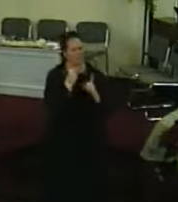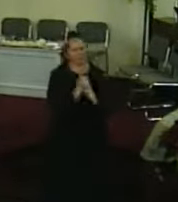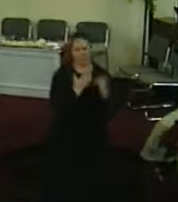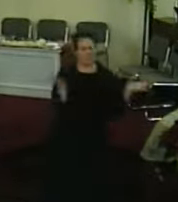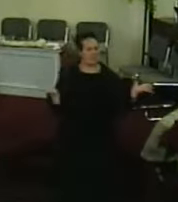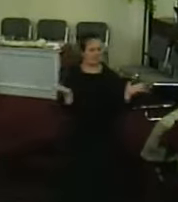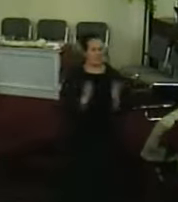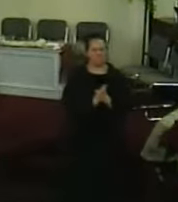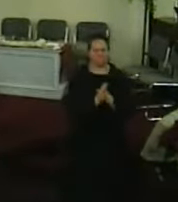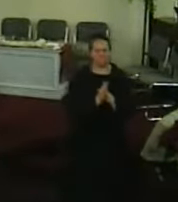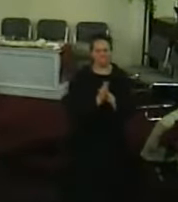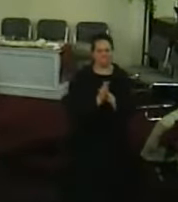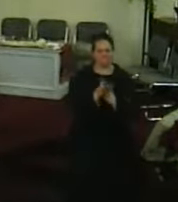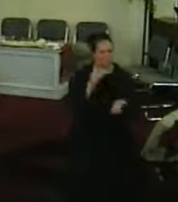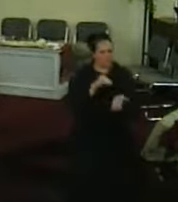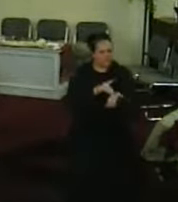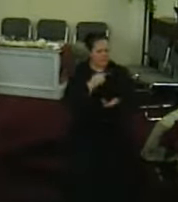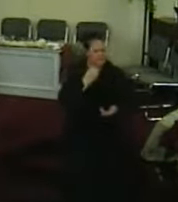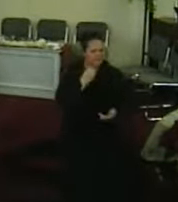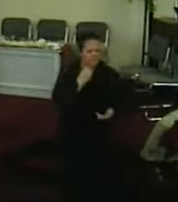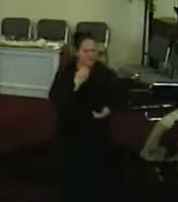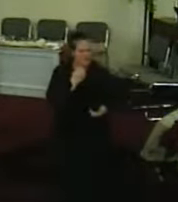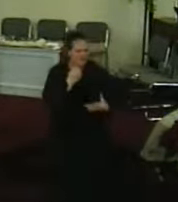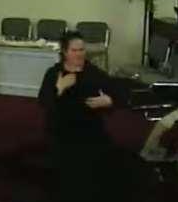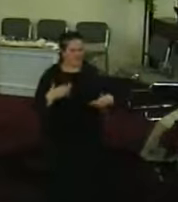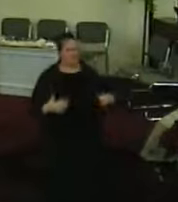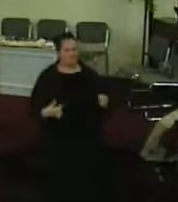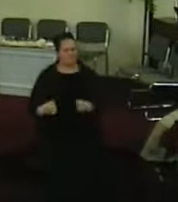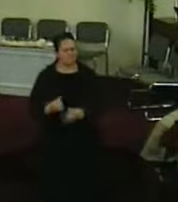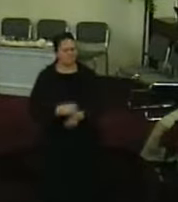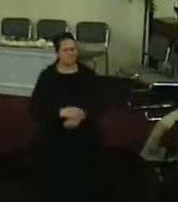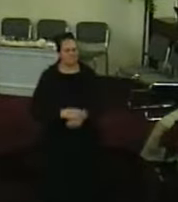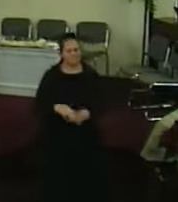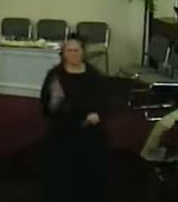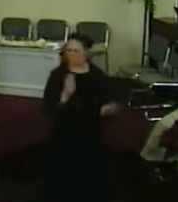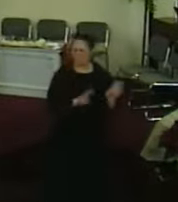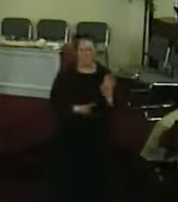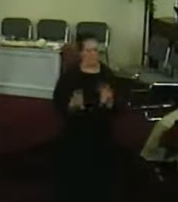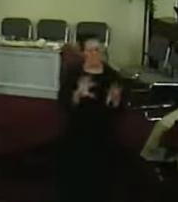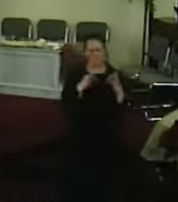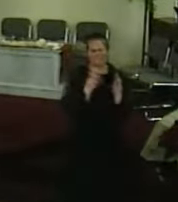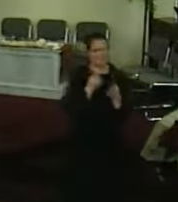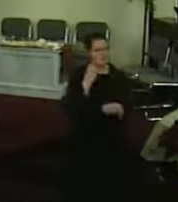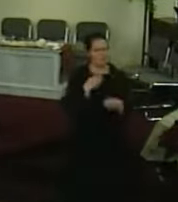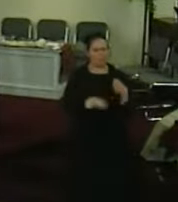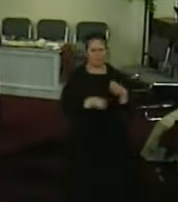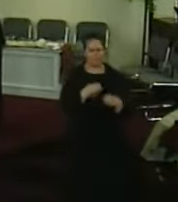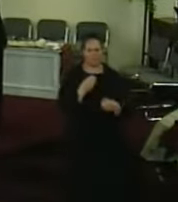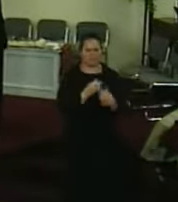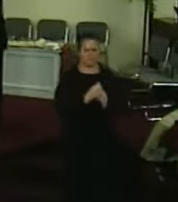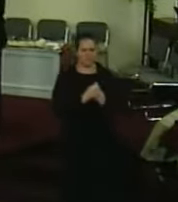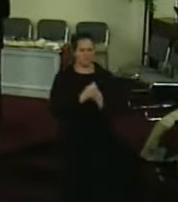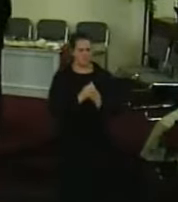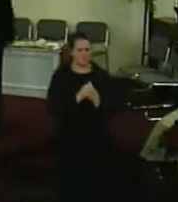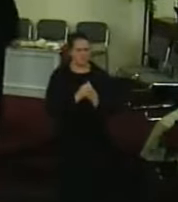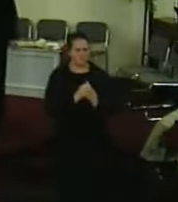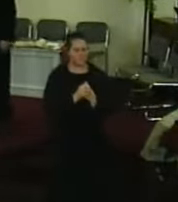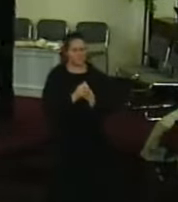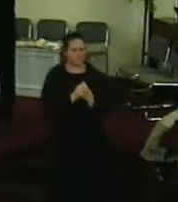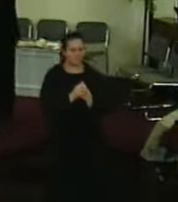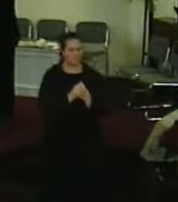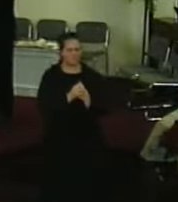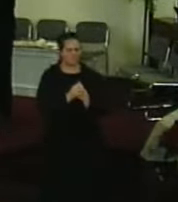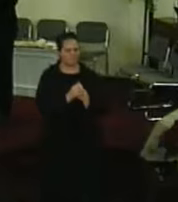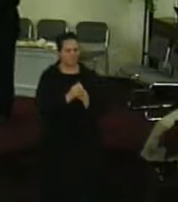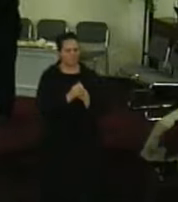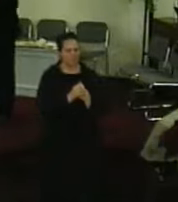worry about what the doctor says, about the pink slip from work. You don't worry about the family problem. Instead of getting out your microscope